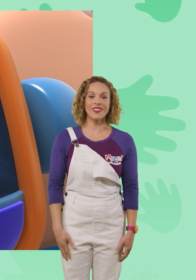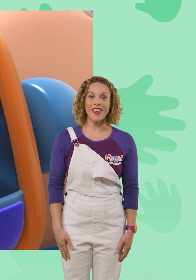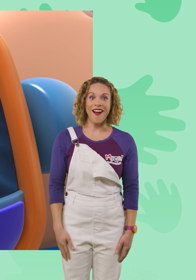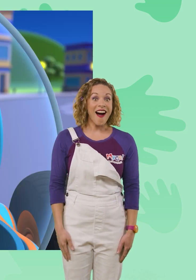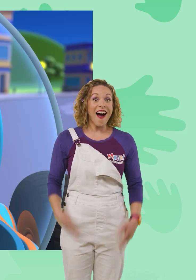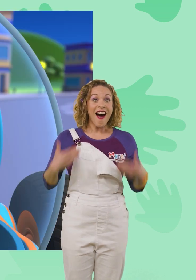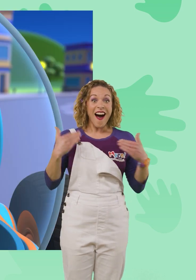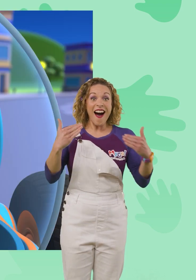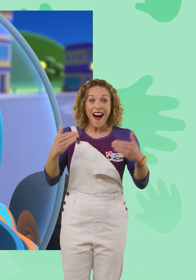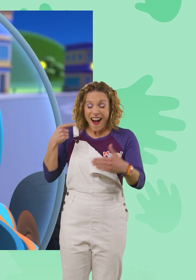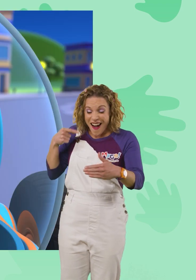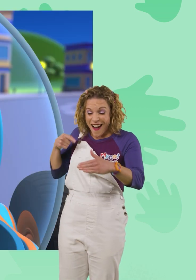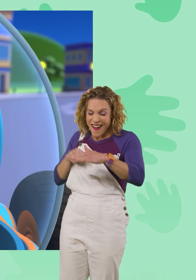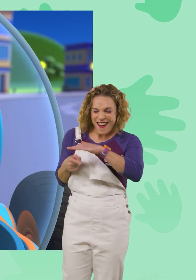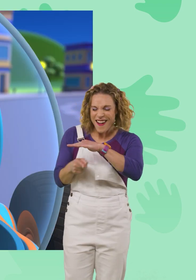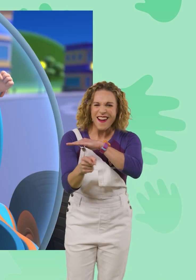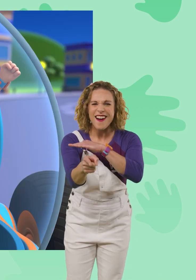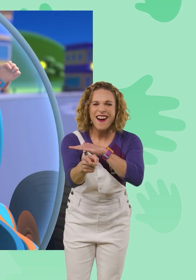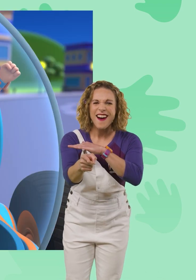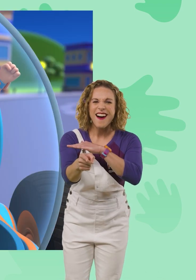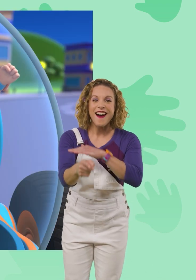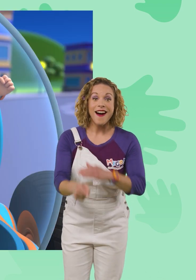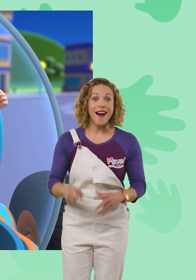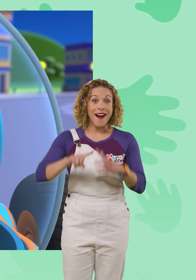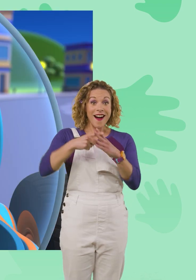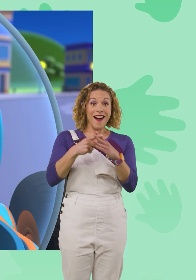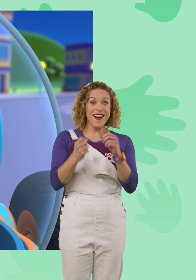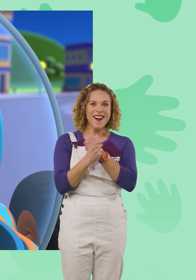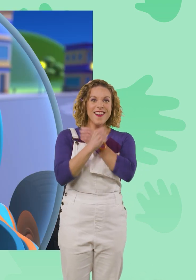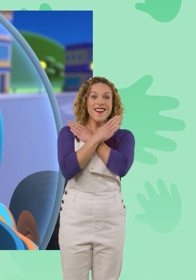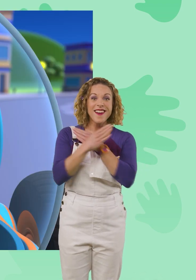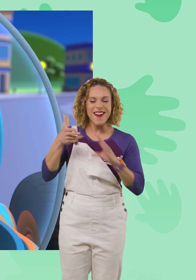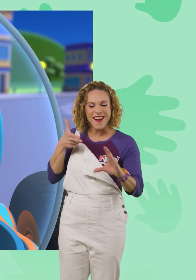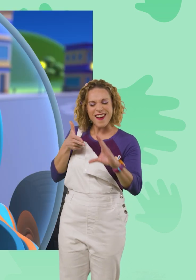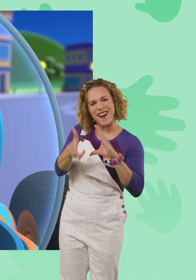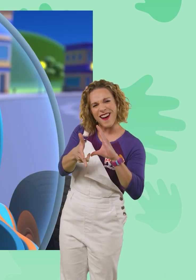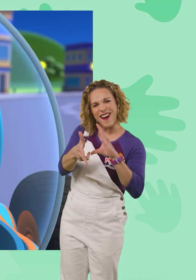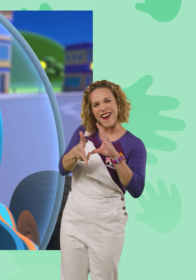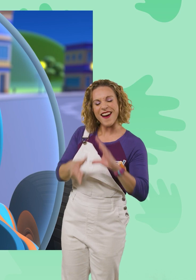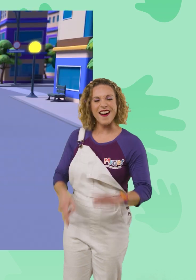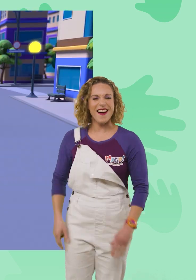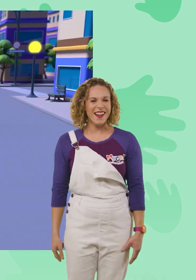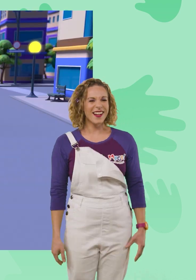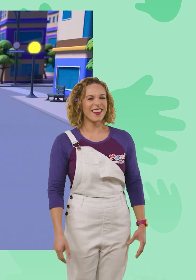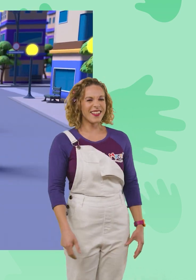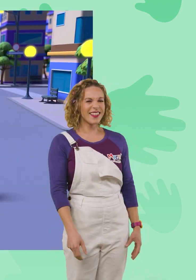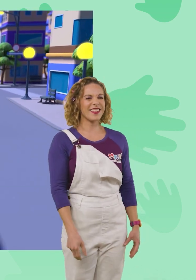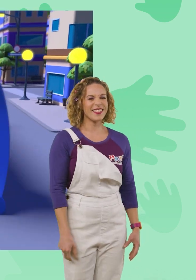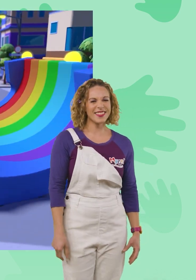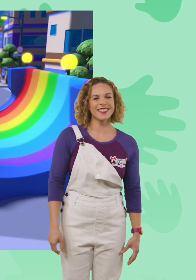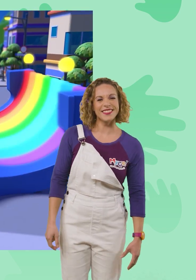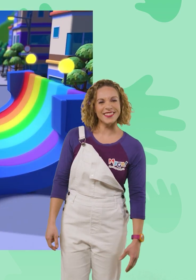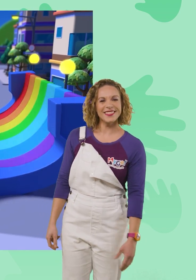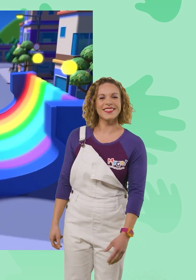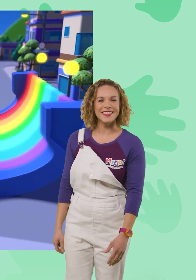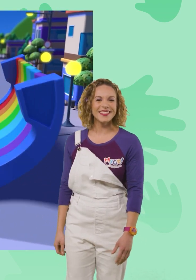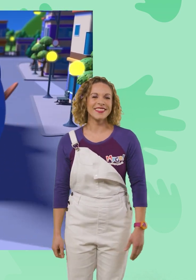confirmed. Let's go explore! Activate Blippi Station.